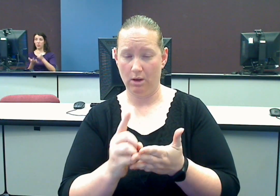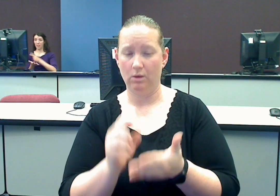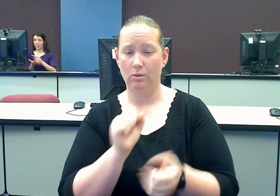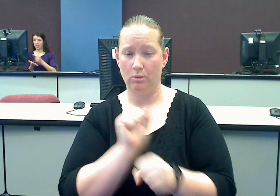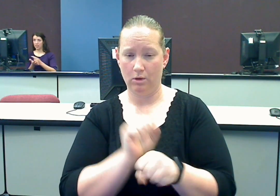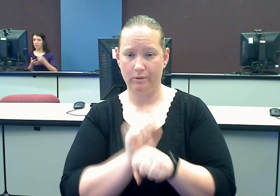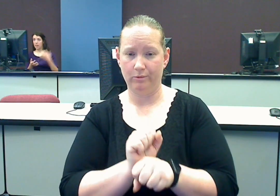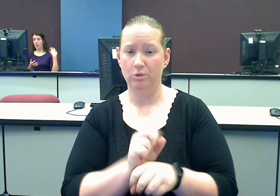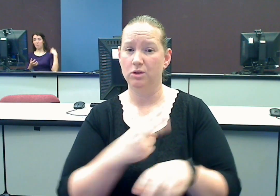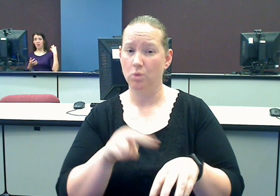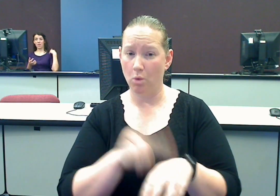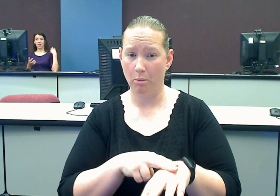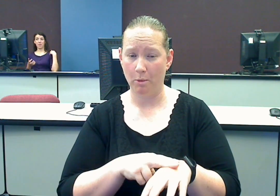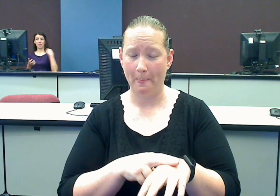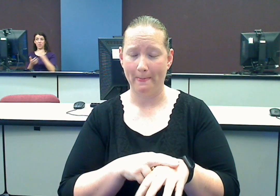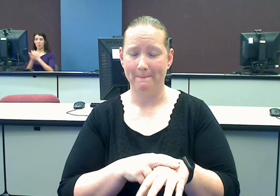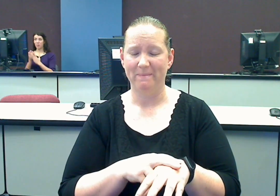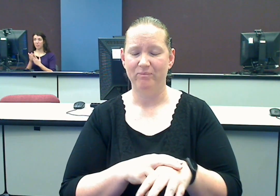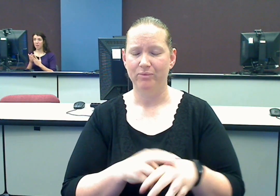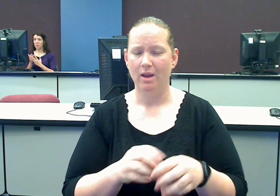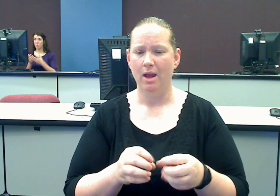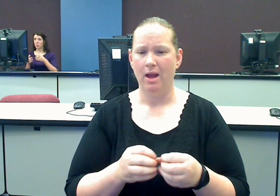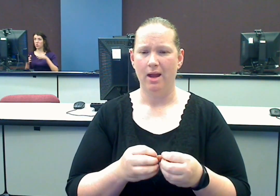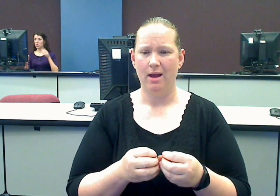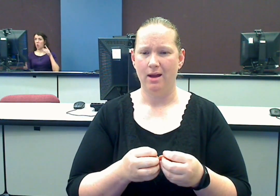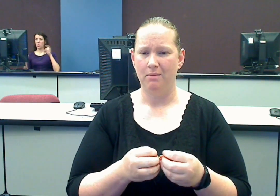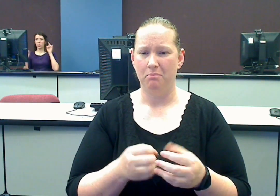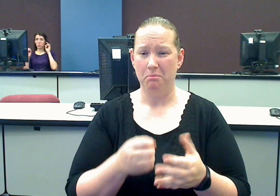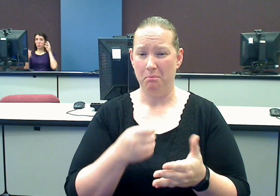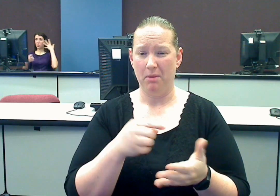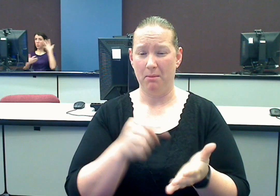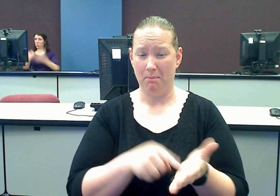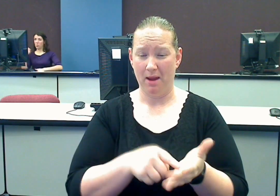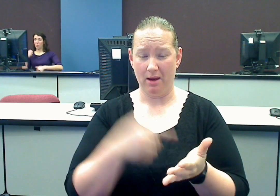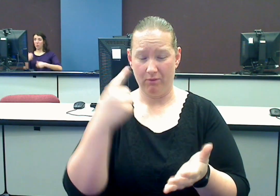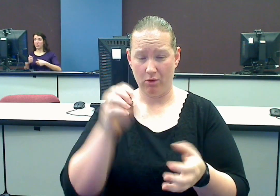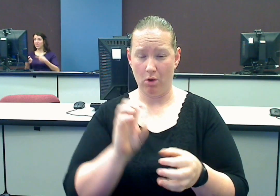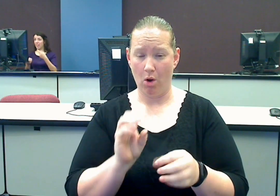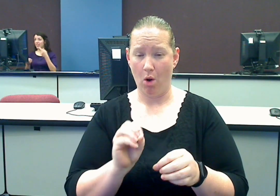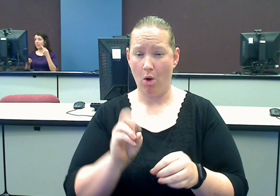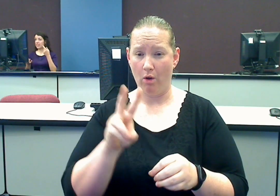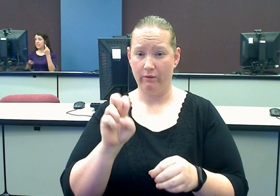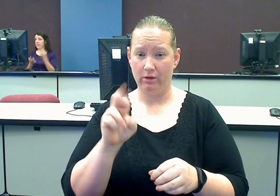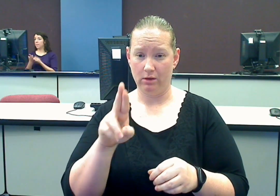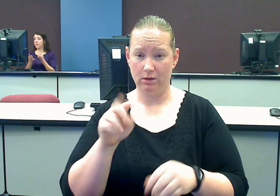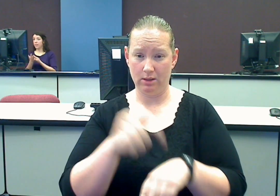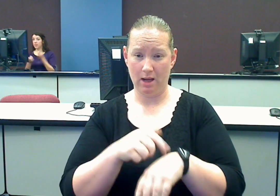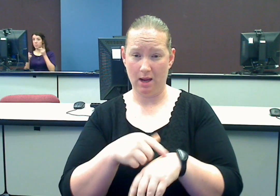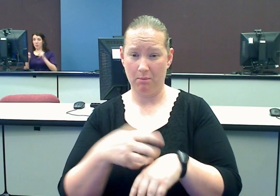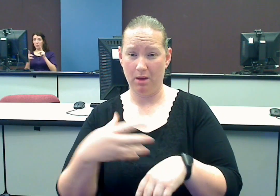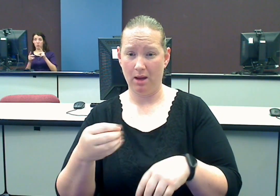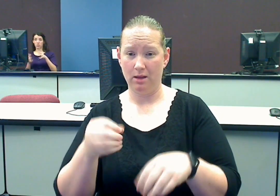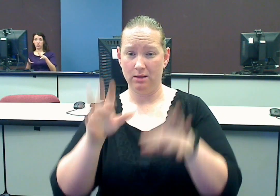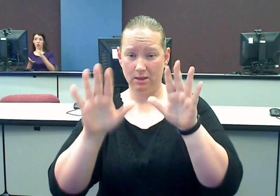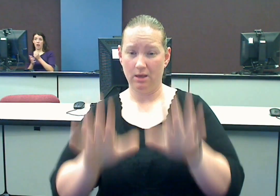employers, but some employers were so cruel at times that people caught talking, singing, or smoking would receive